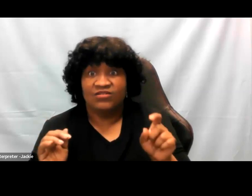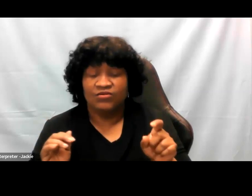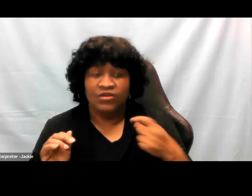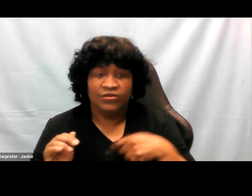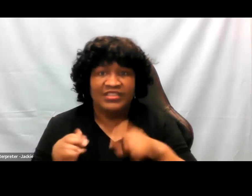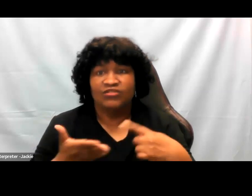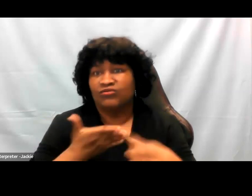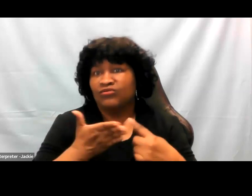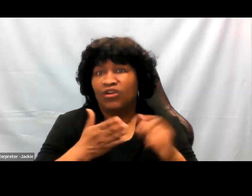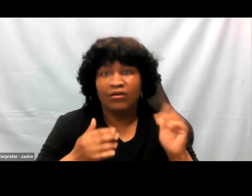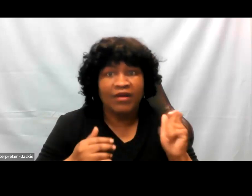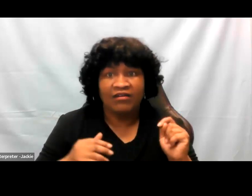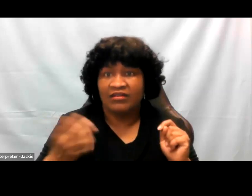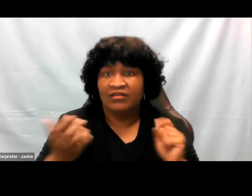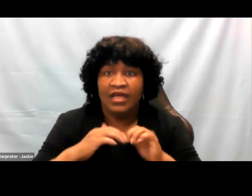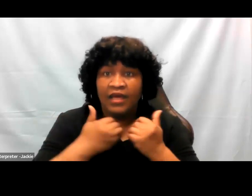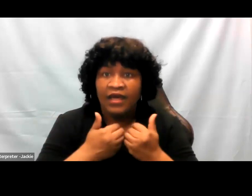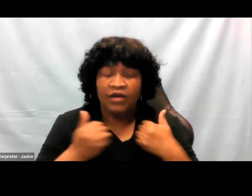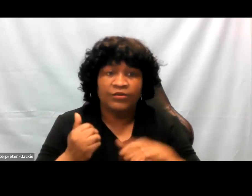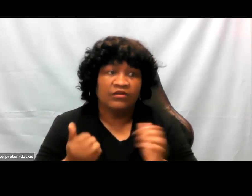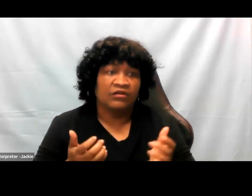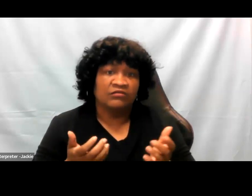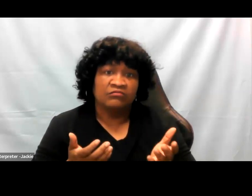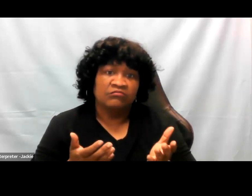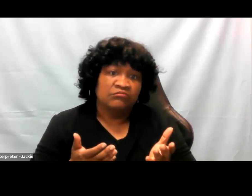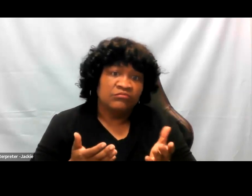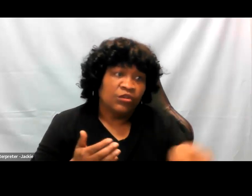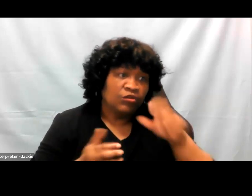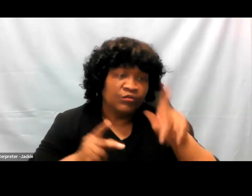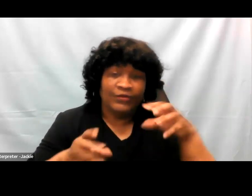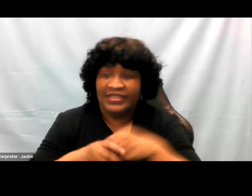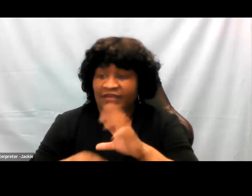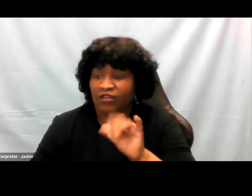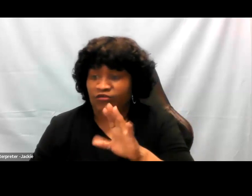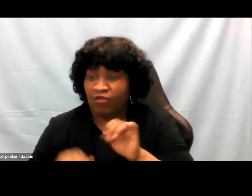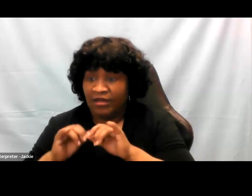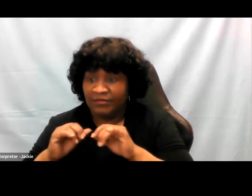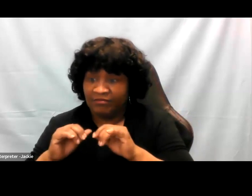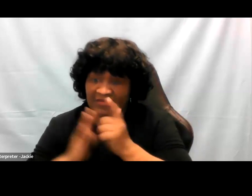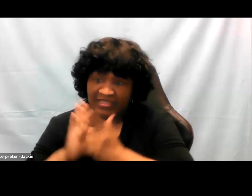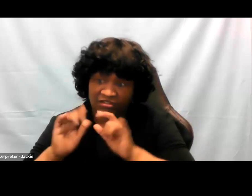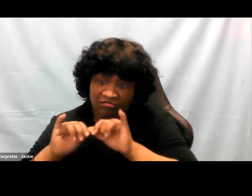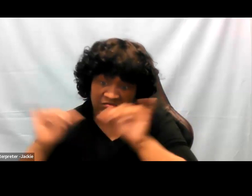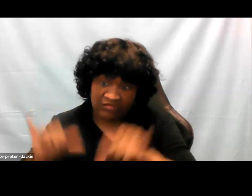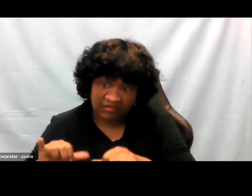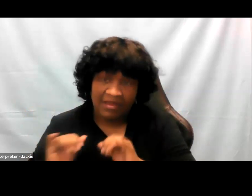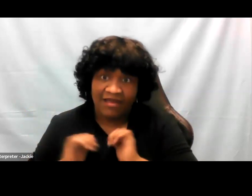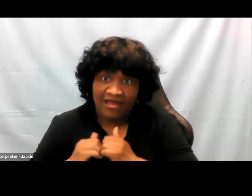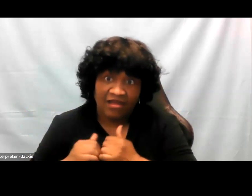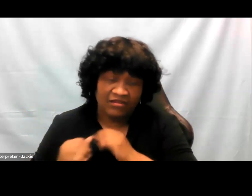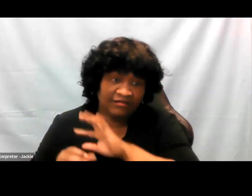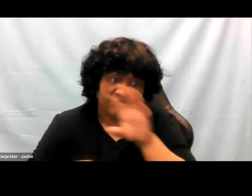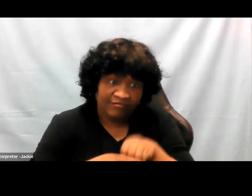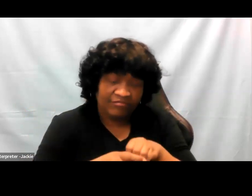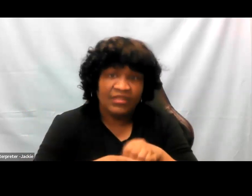to talk about how we off-ramp people who are in the criminal legal system, but the best way to do that is to get to